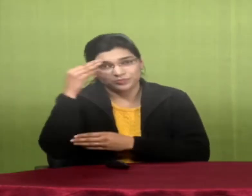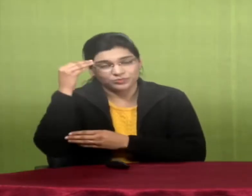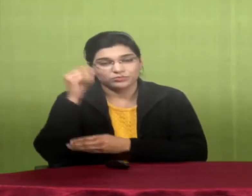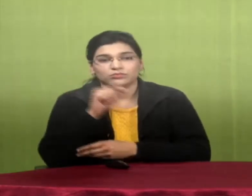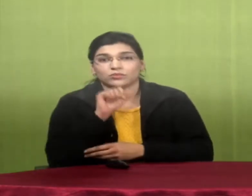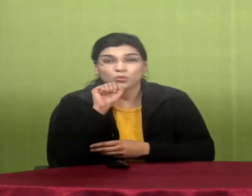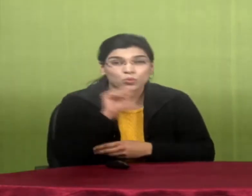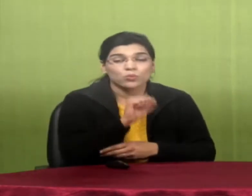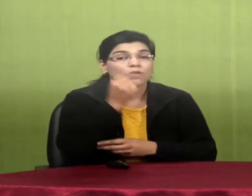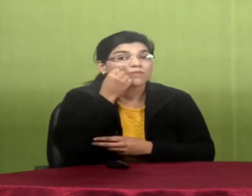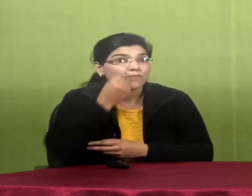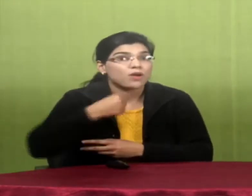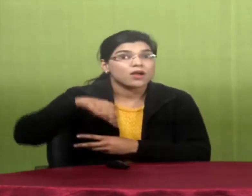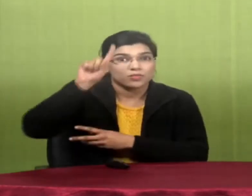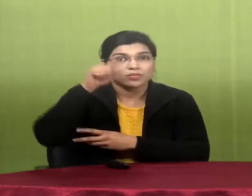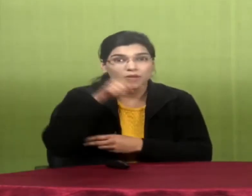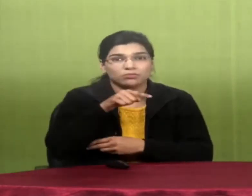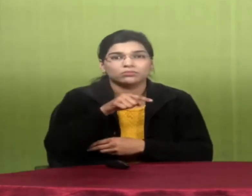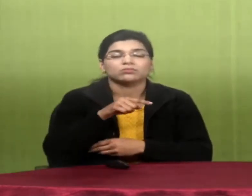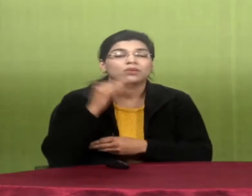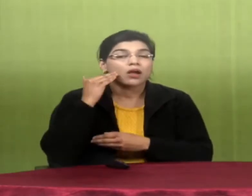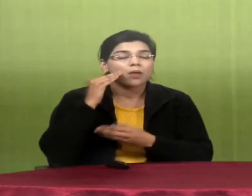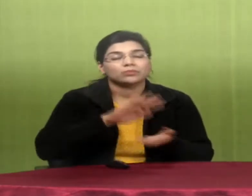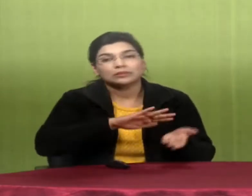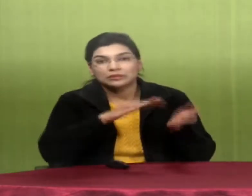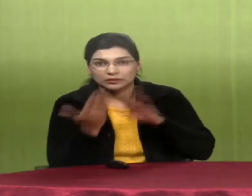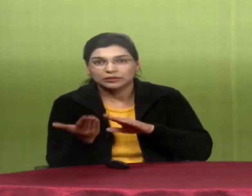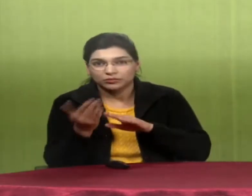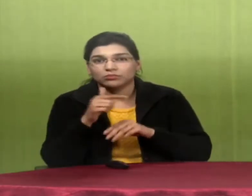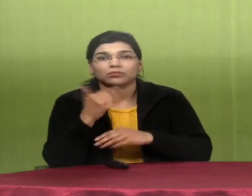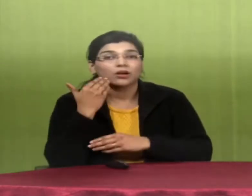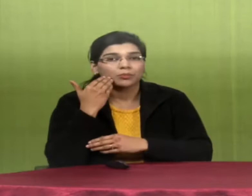After his father's death in 1885,